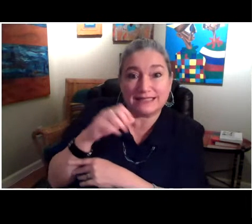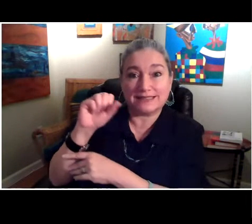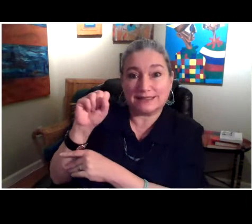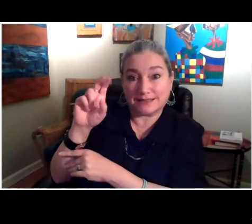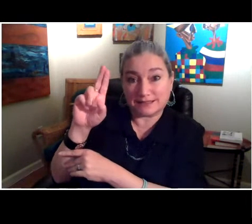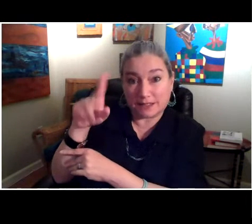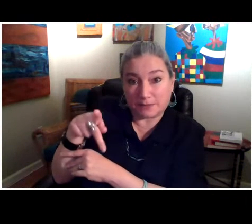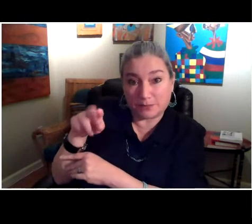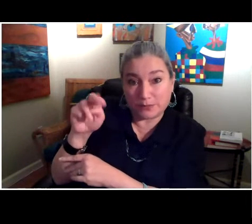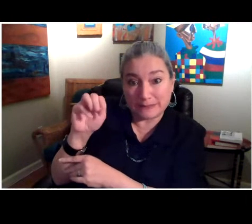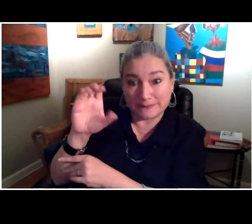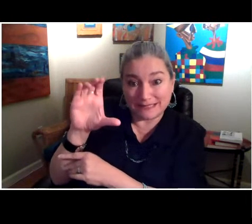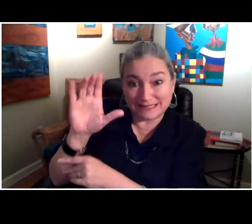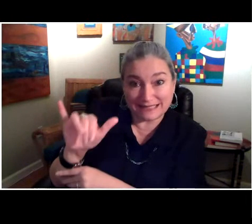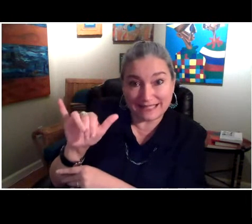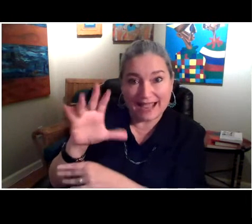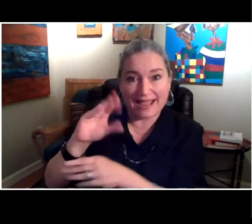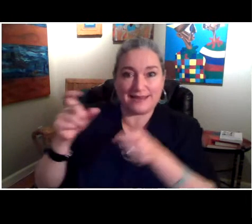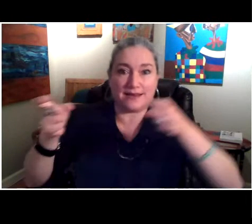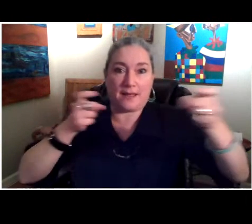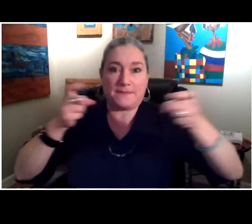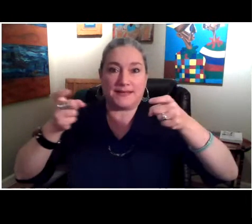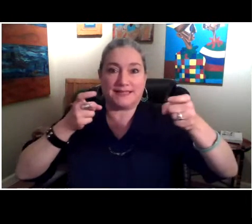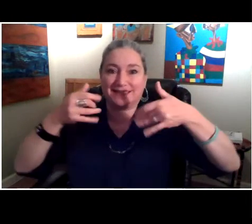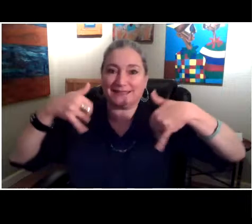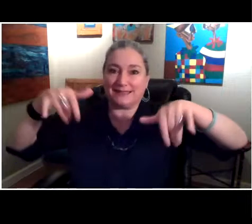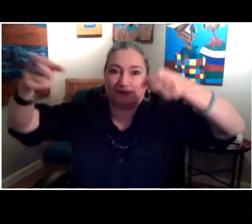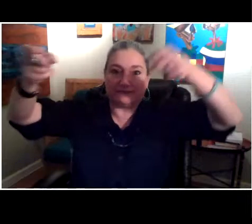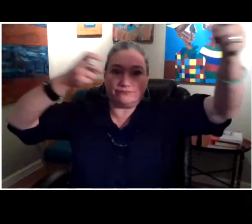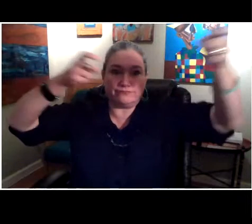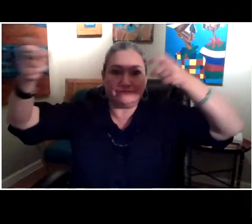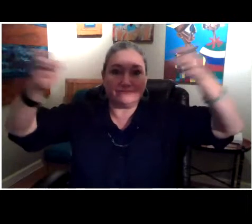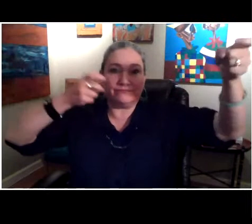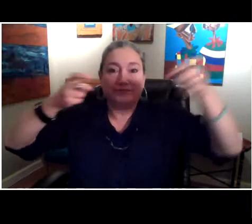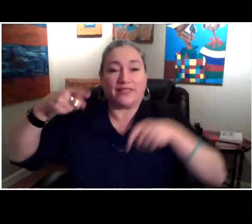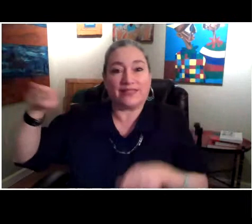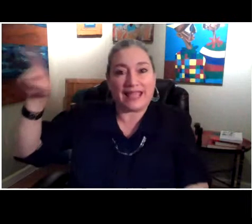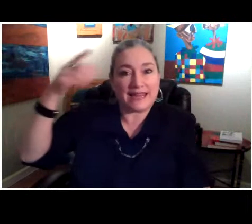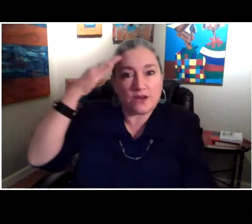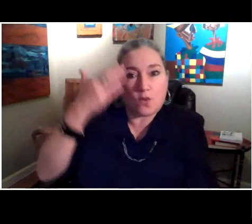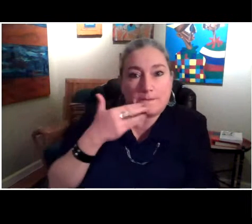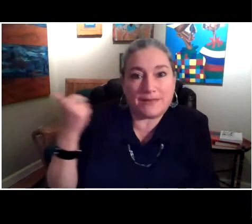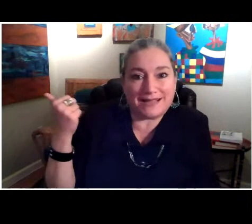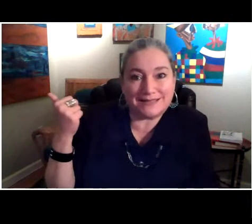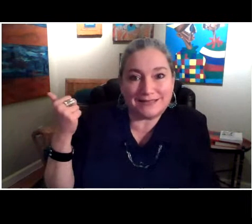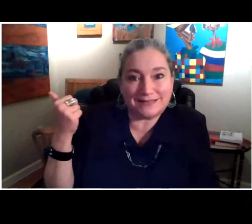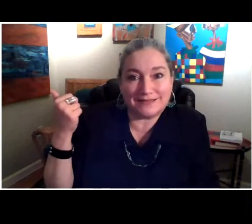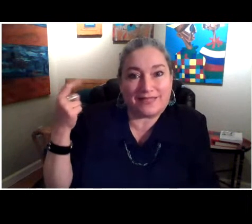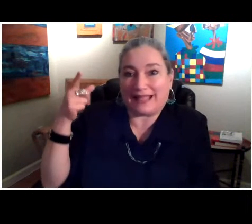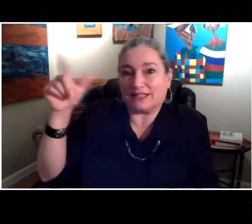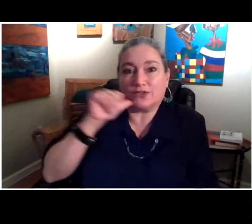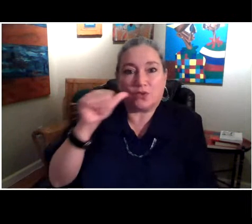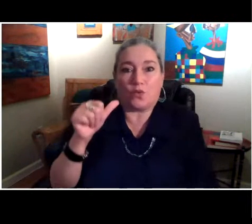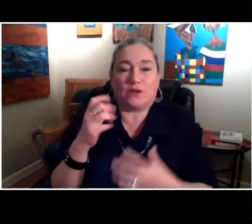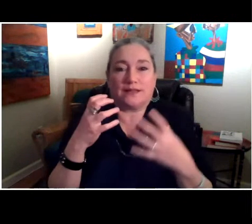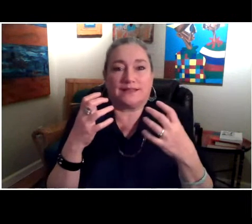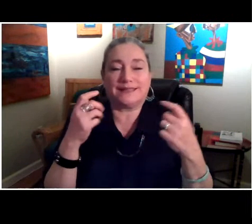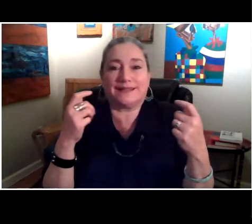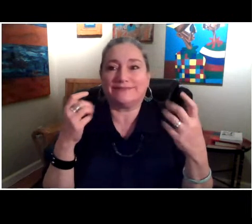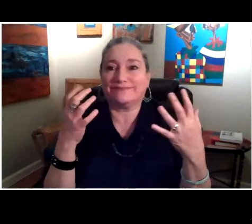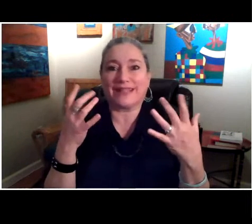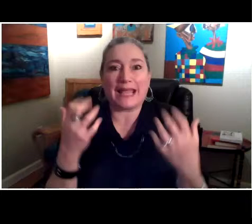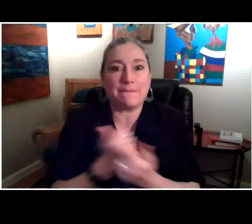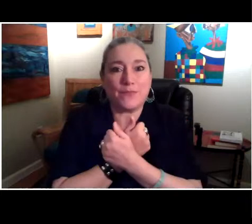child. And fourth was systemic hearing supremacy and dominance, that still is